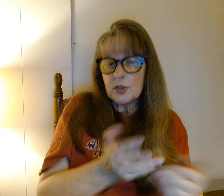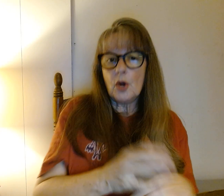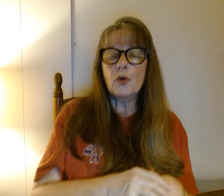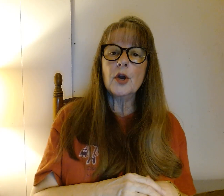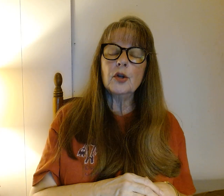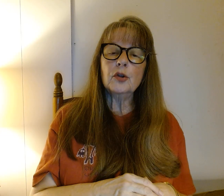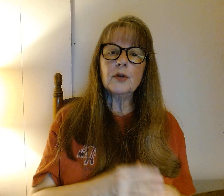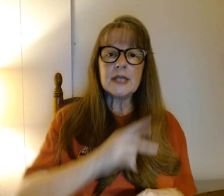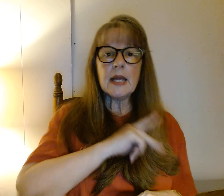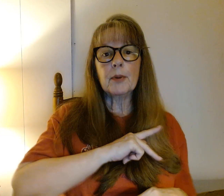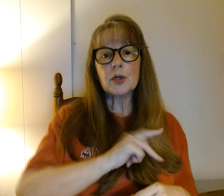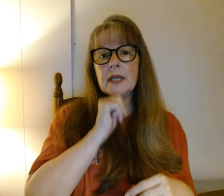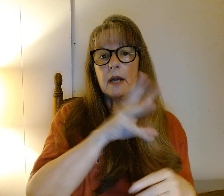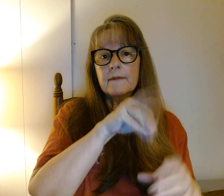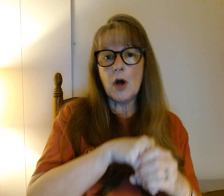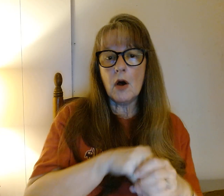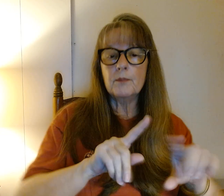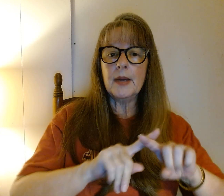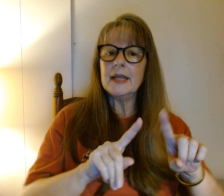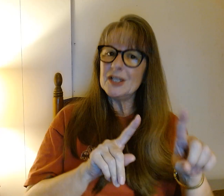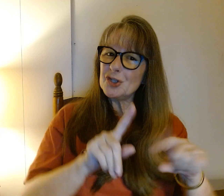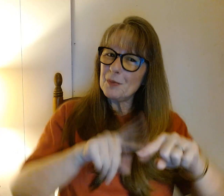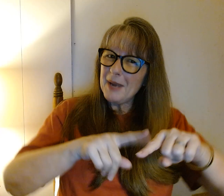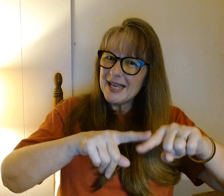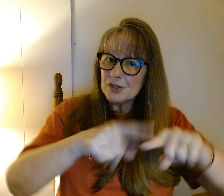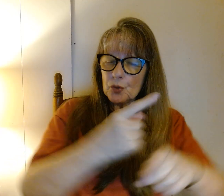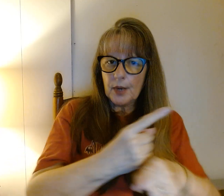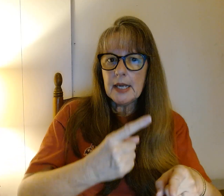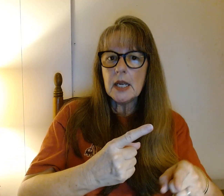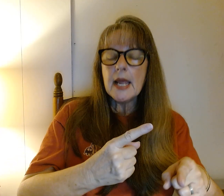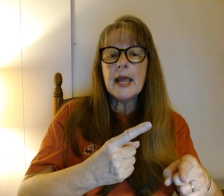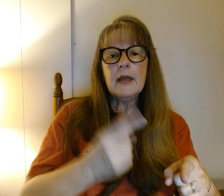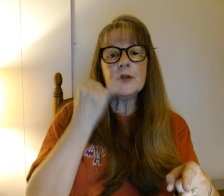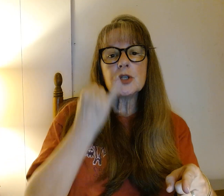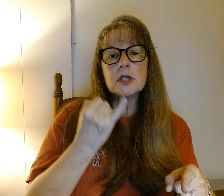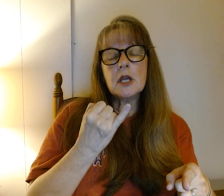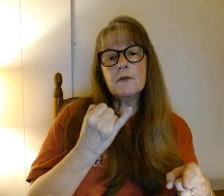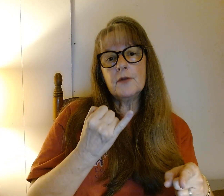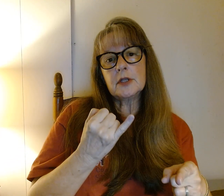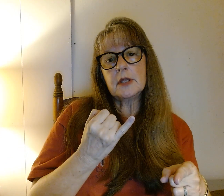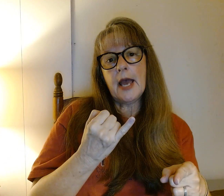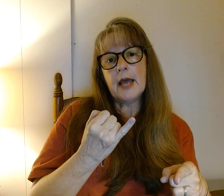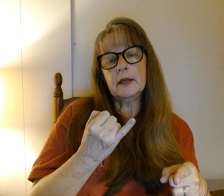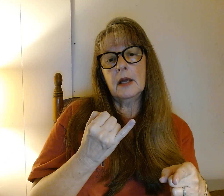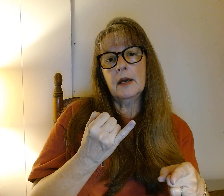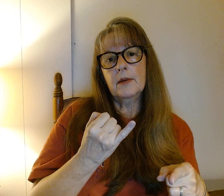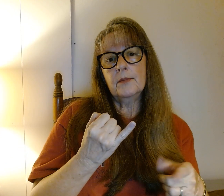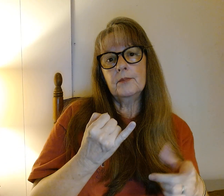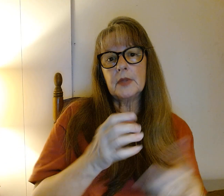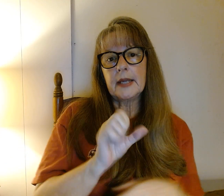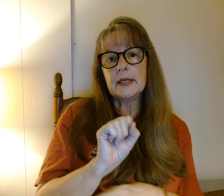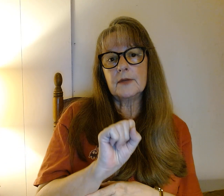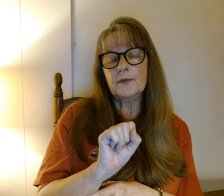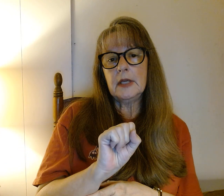So you can say I'm personally not involved, but it just depends, right? If it's that if it's